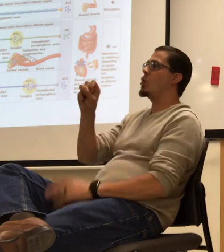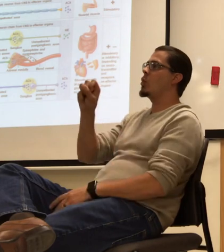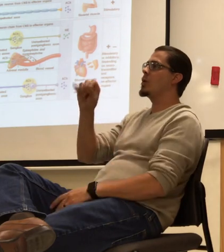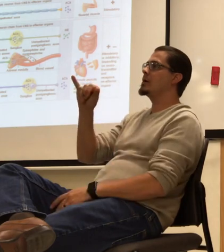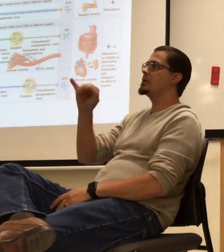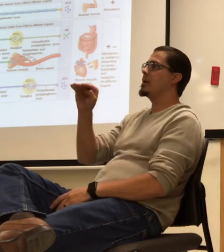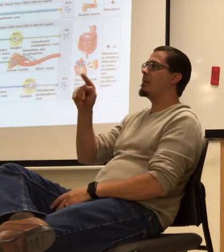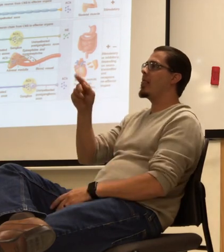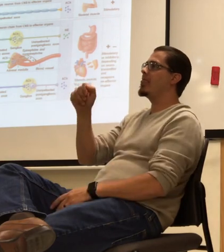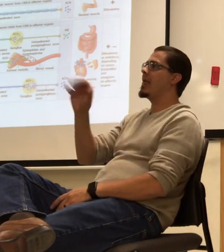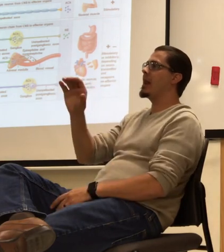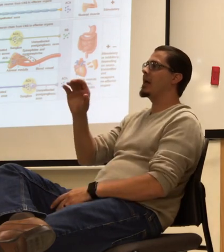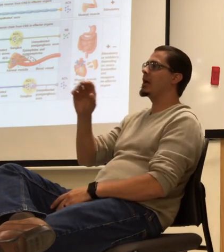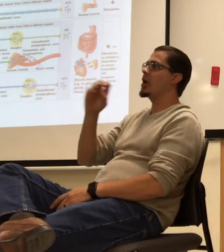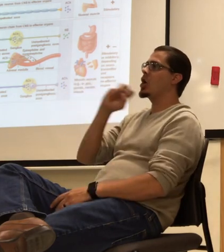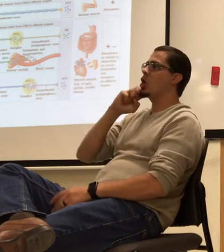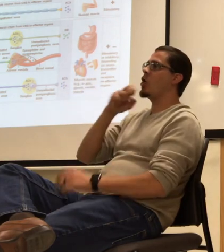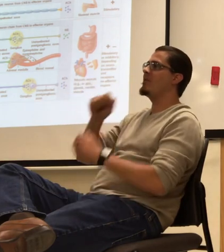nervous system.